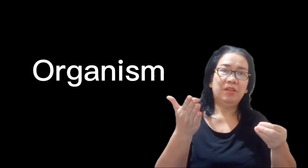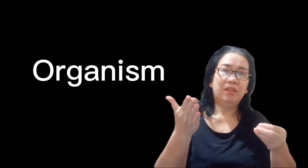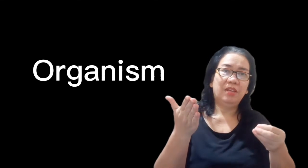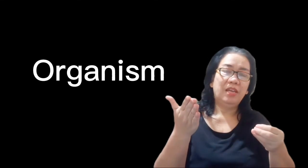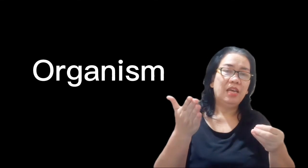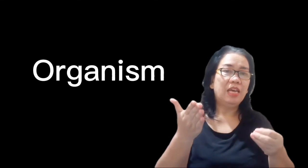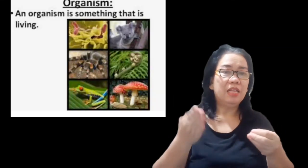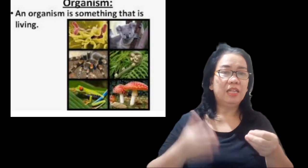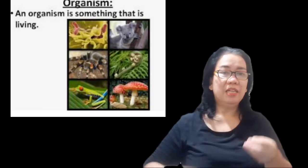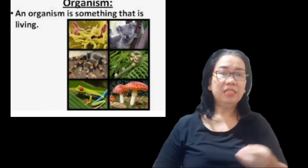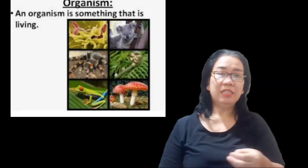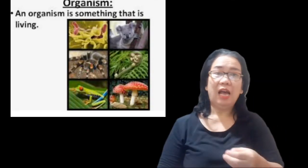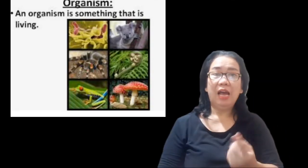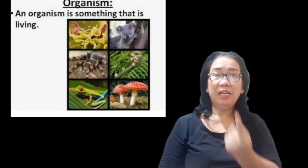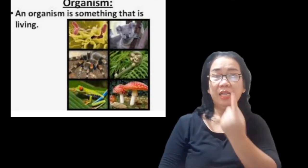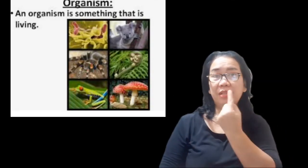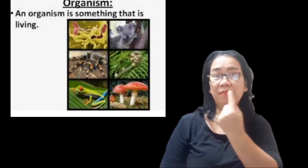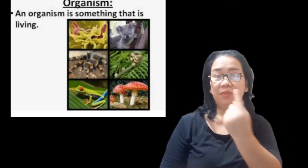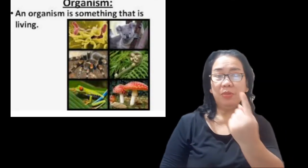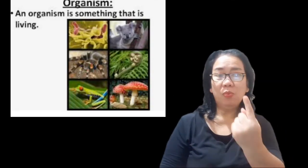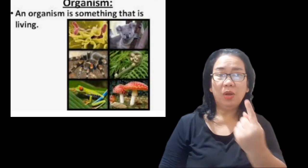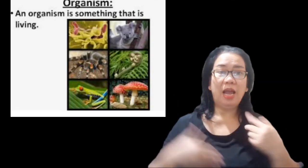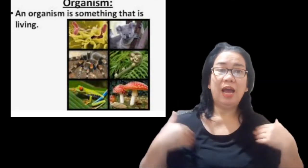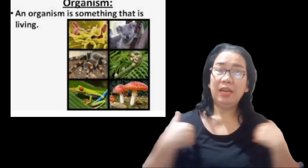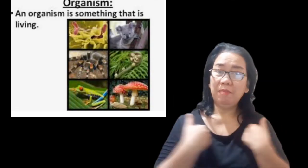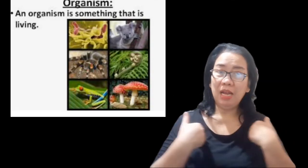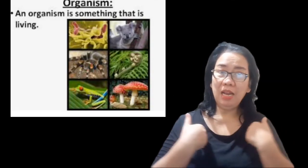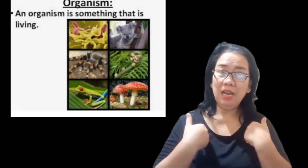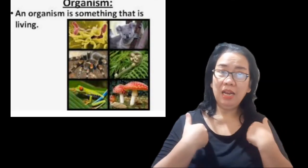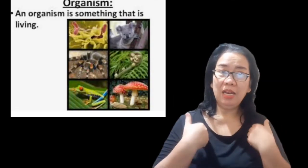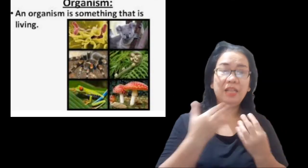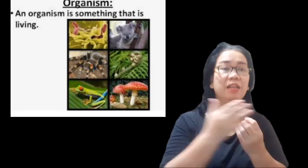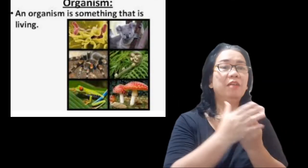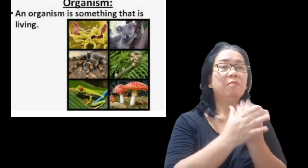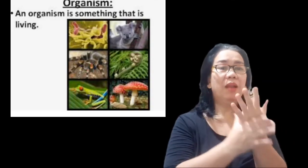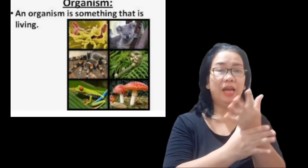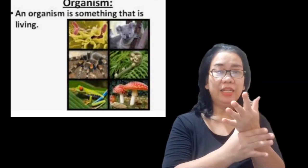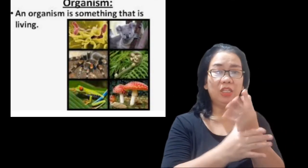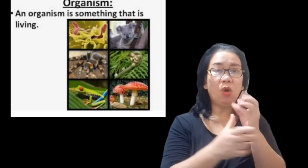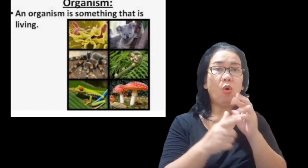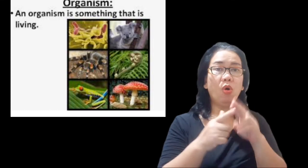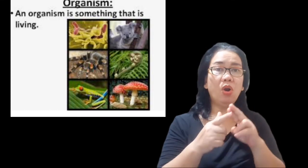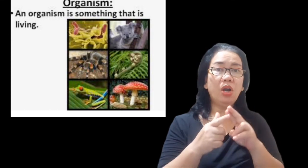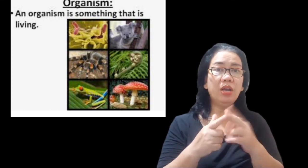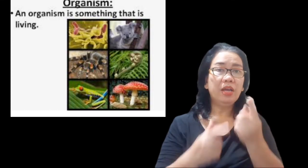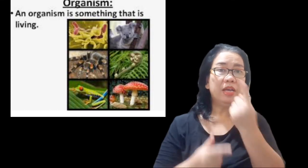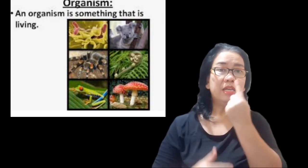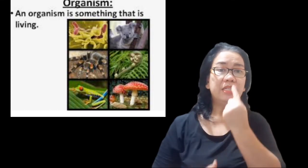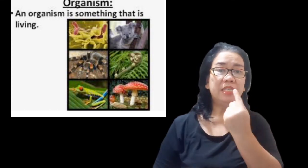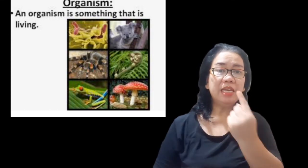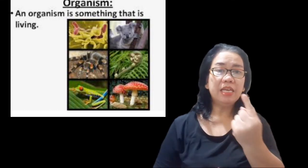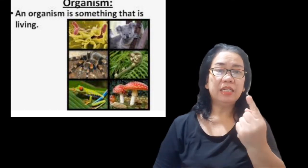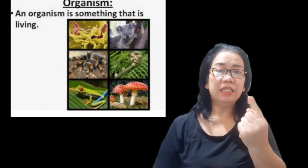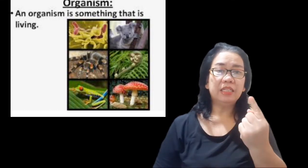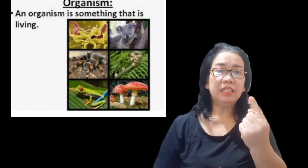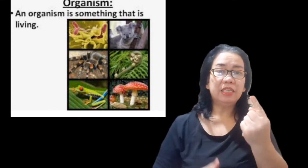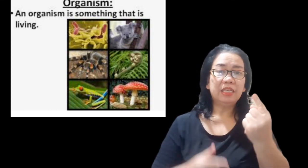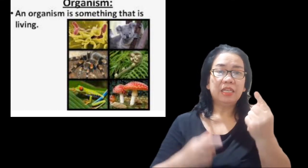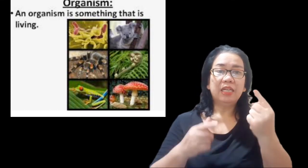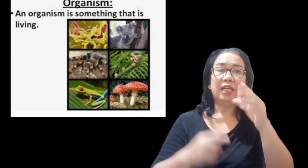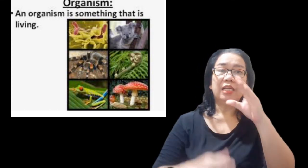organism. It is an individual animal, plant, or